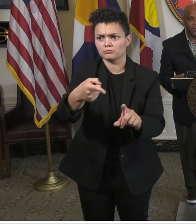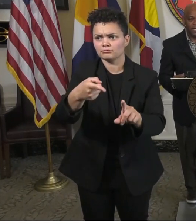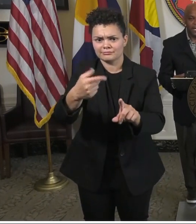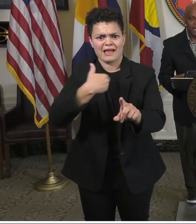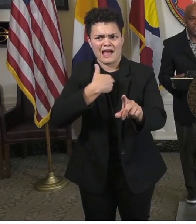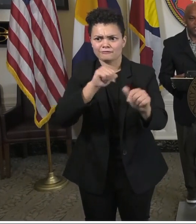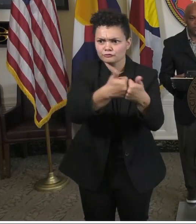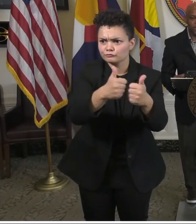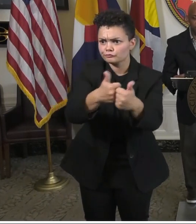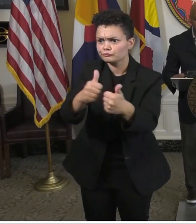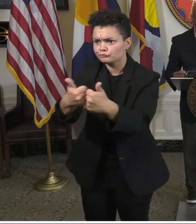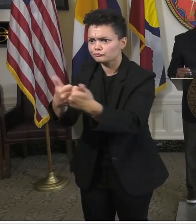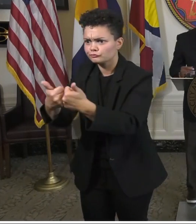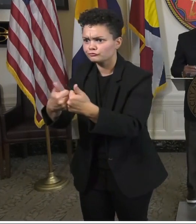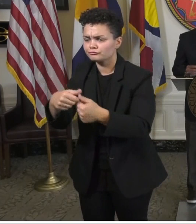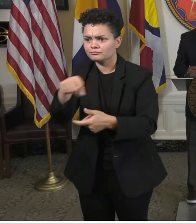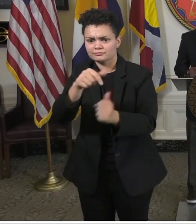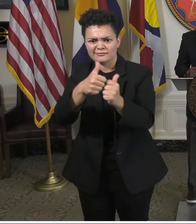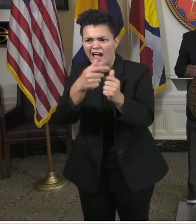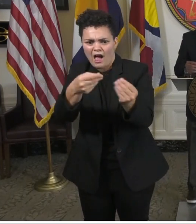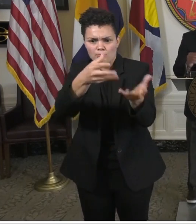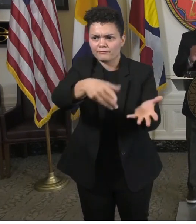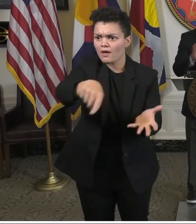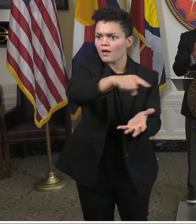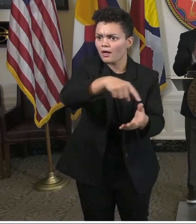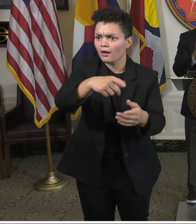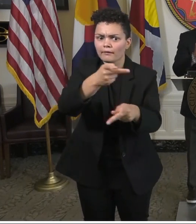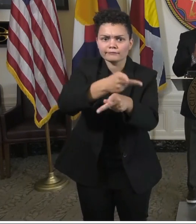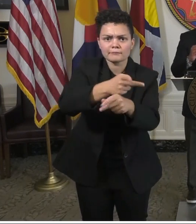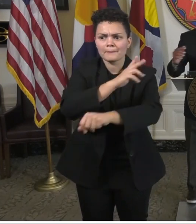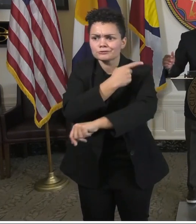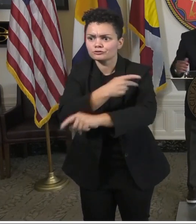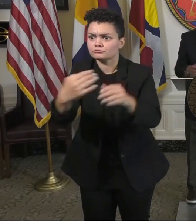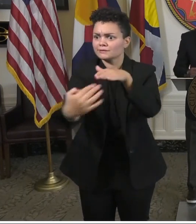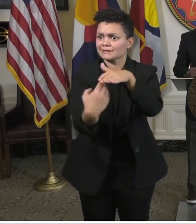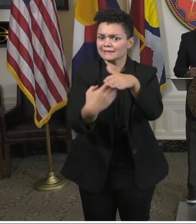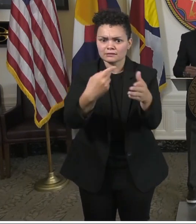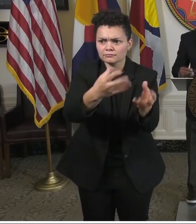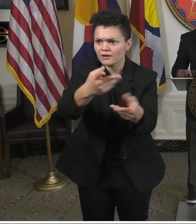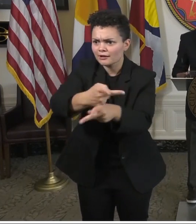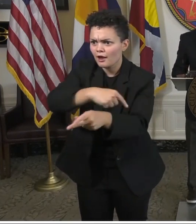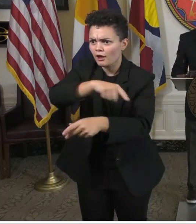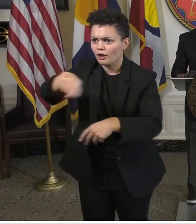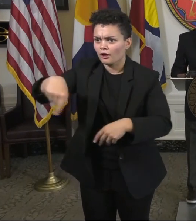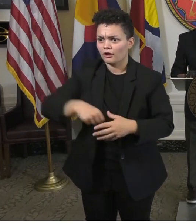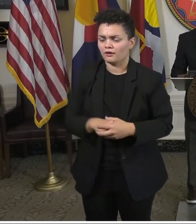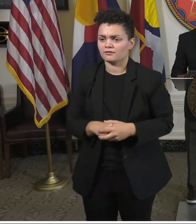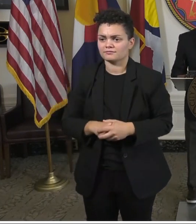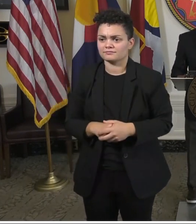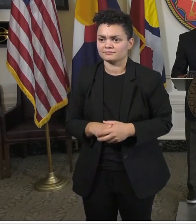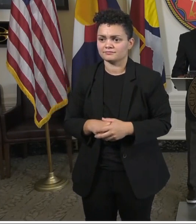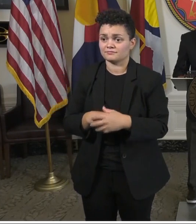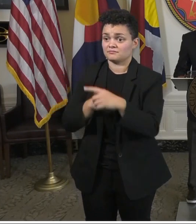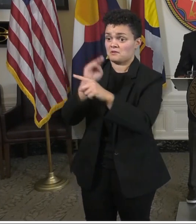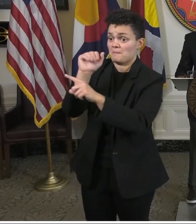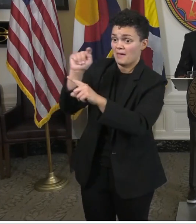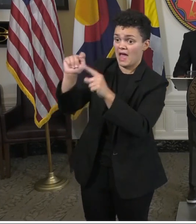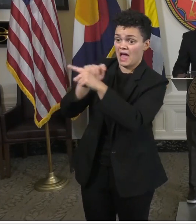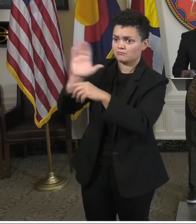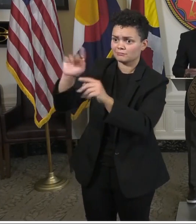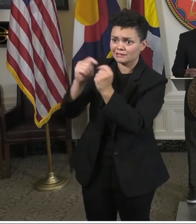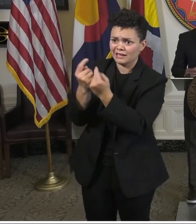people. So we just want to remind you that Matt and his team have done a tremendous job in partnership with so many partners out